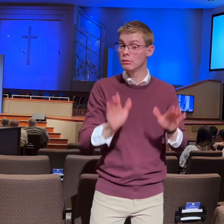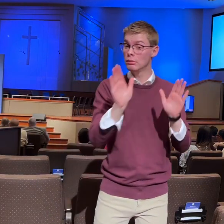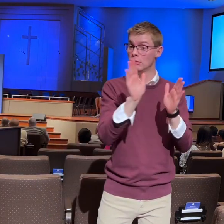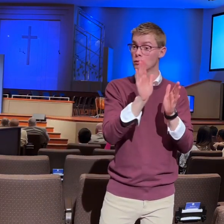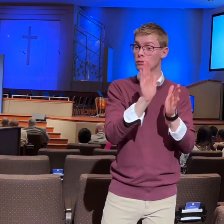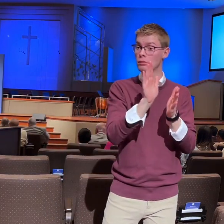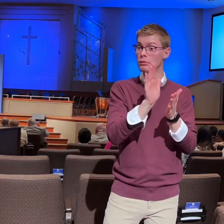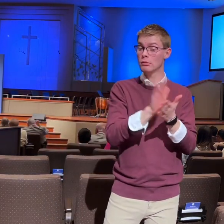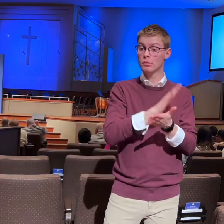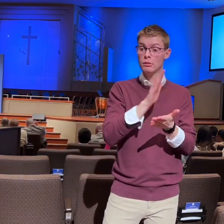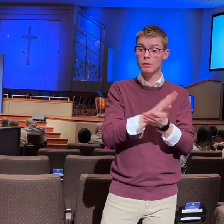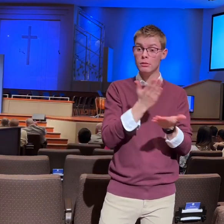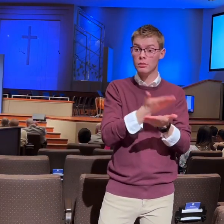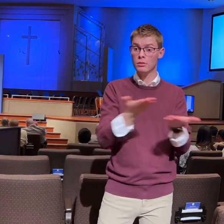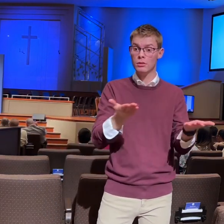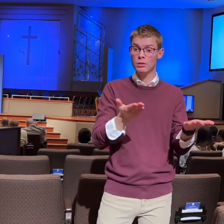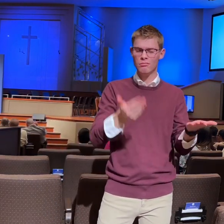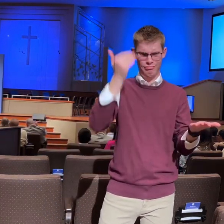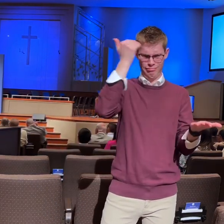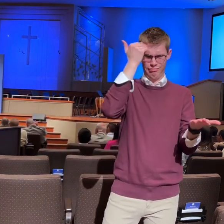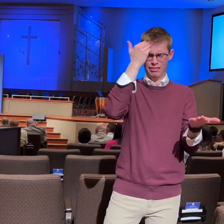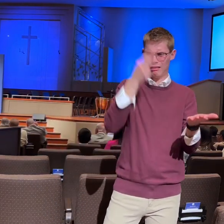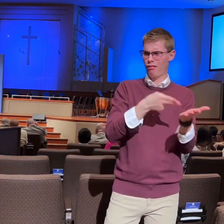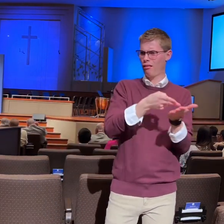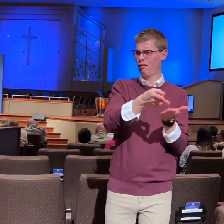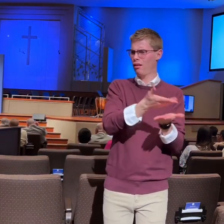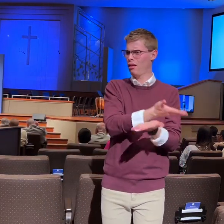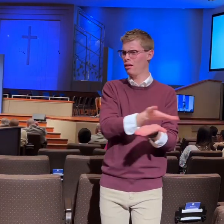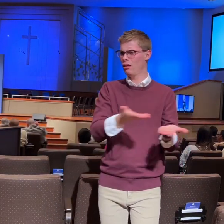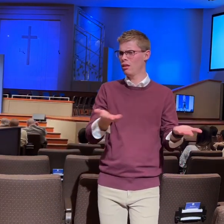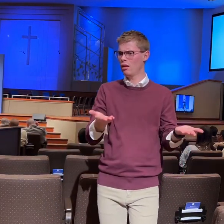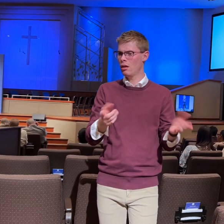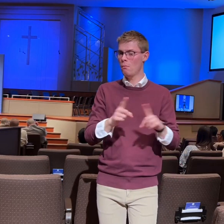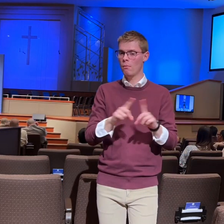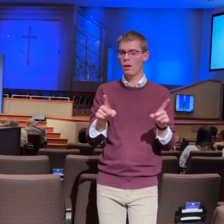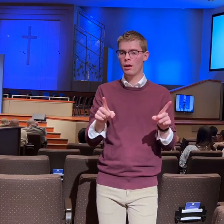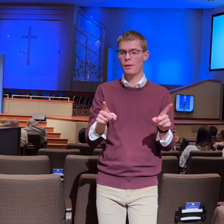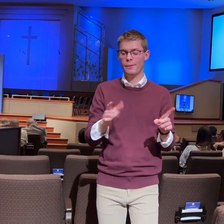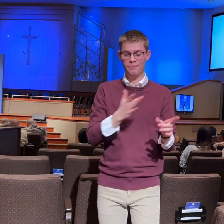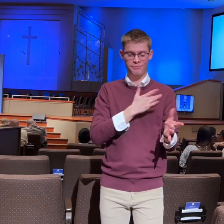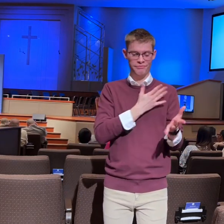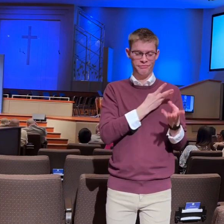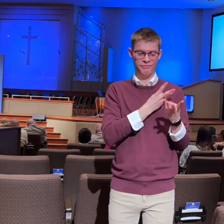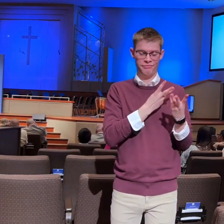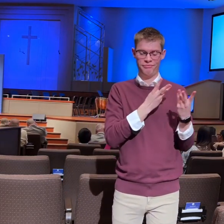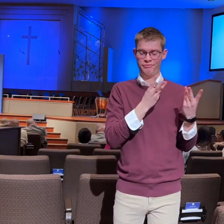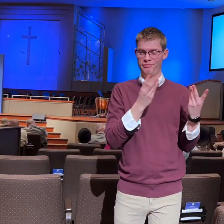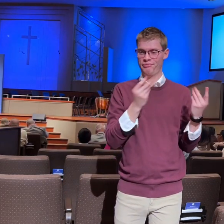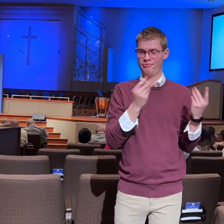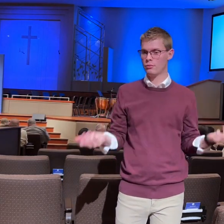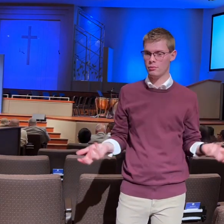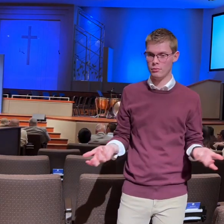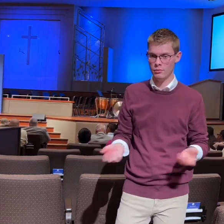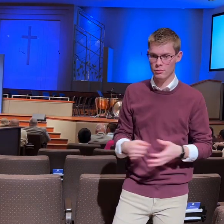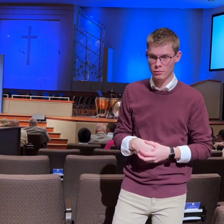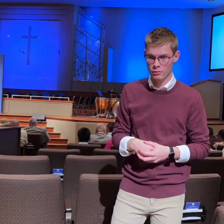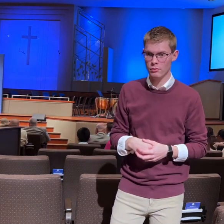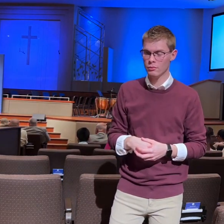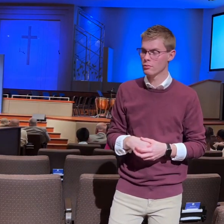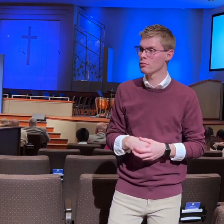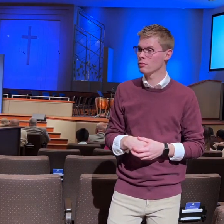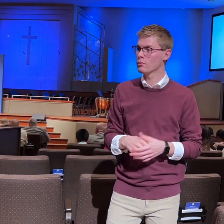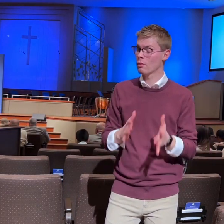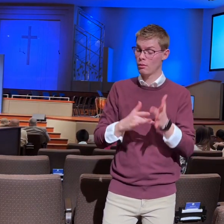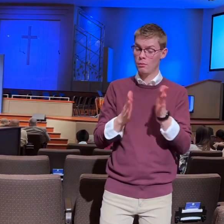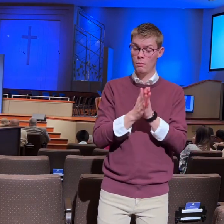They knew about the truth, but their conscience was seared. In fact, Ephesians 4.19